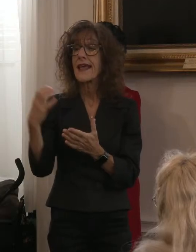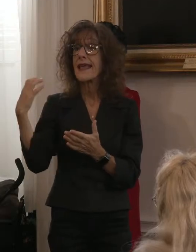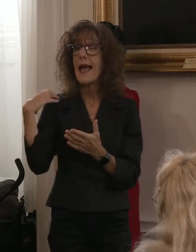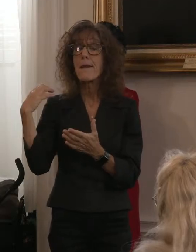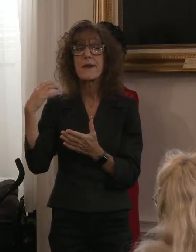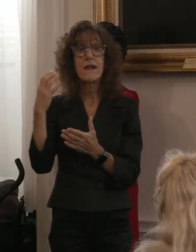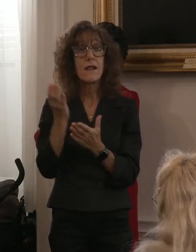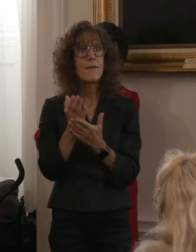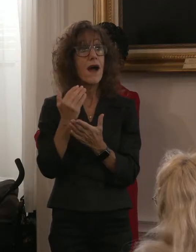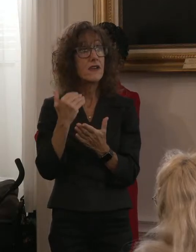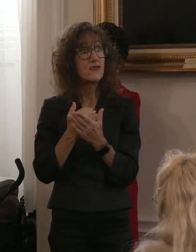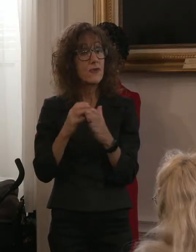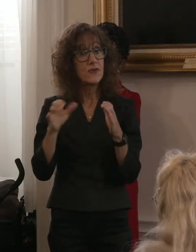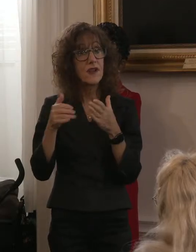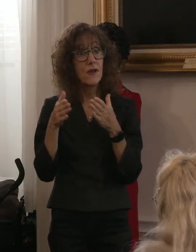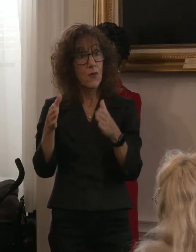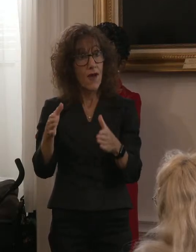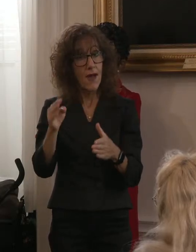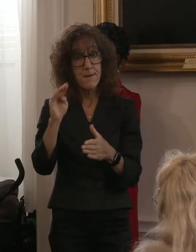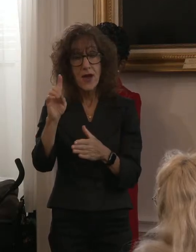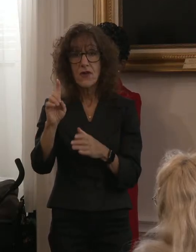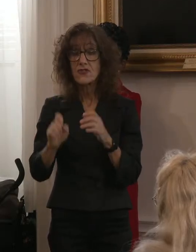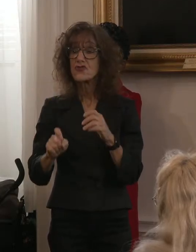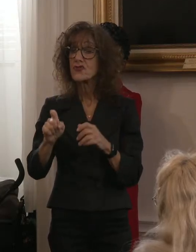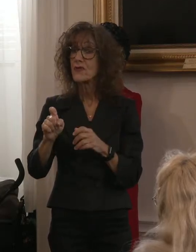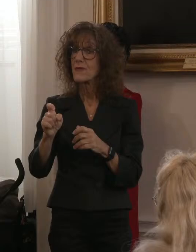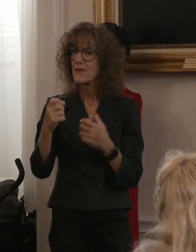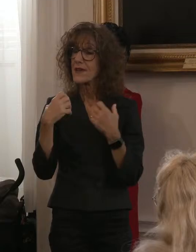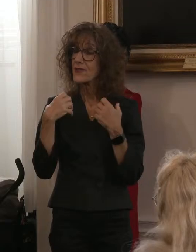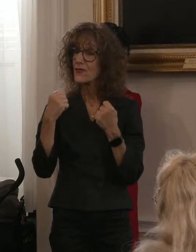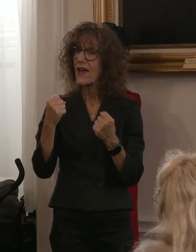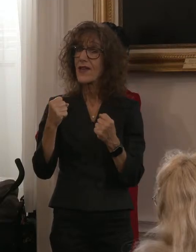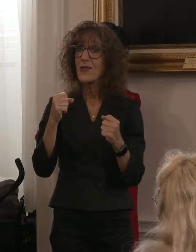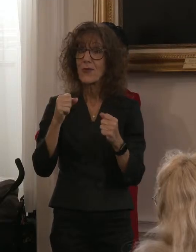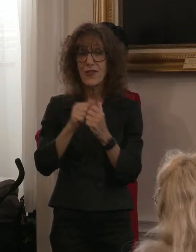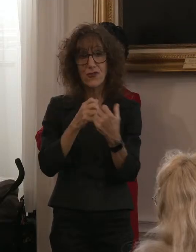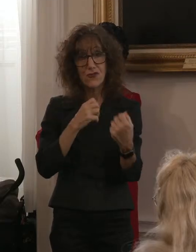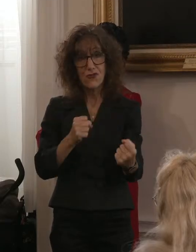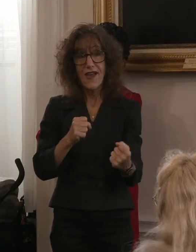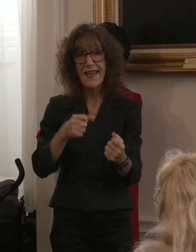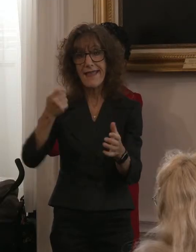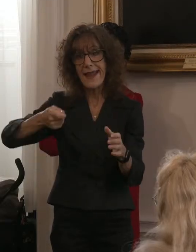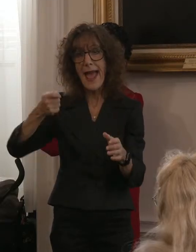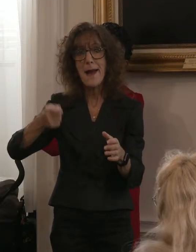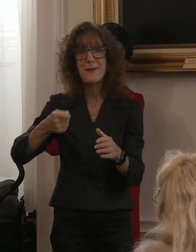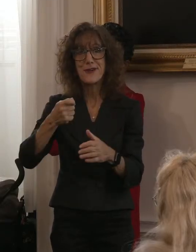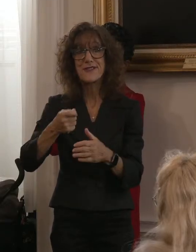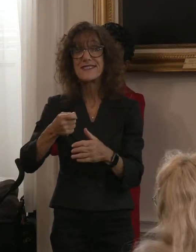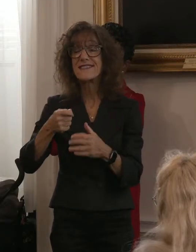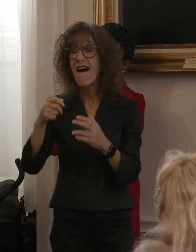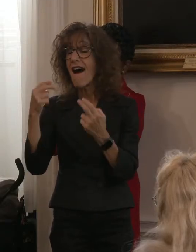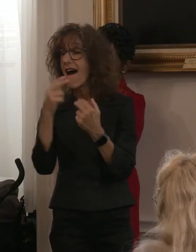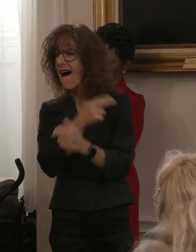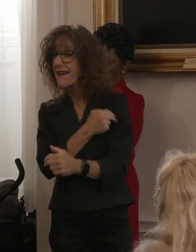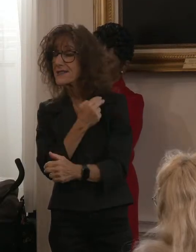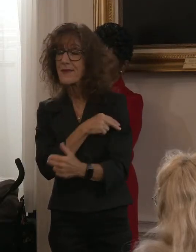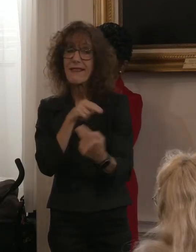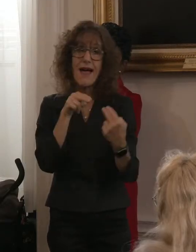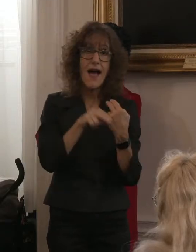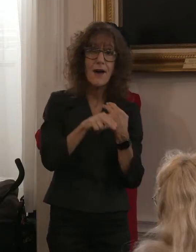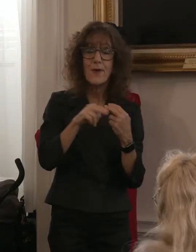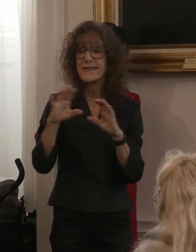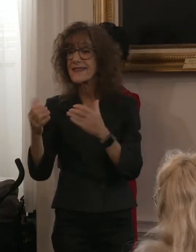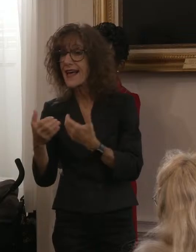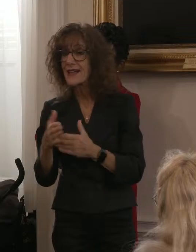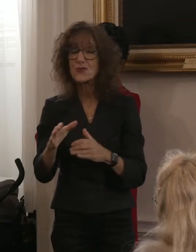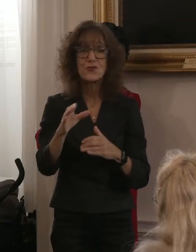budget we did in the way that Marylanders should be proud of, with strength and with hammers in hand. From hospitals to highways, from classrooms to cultural centers,